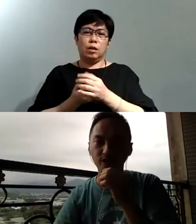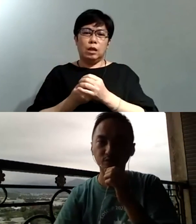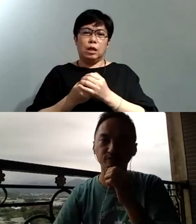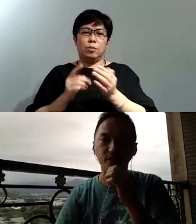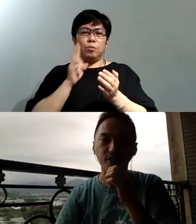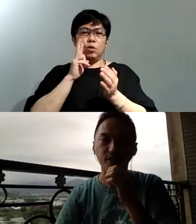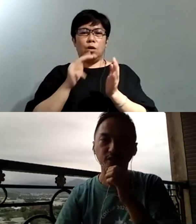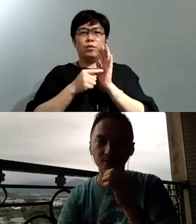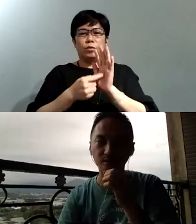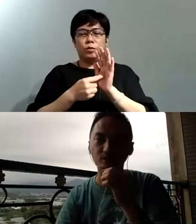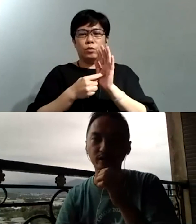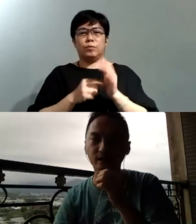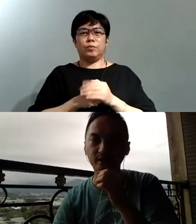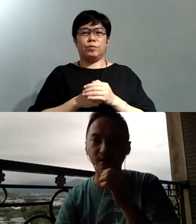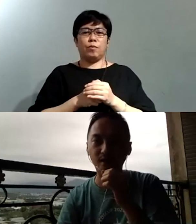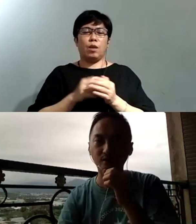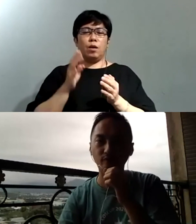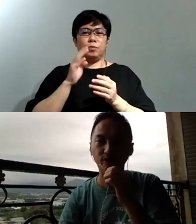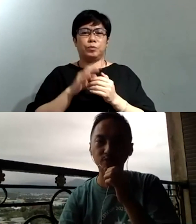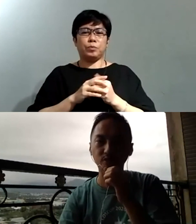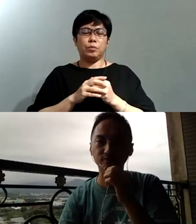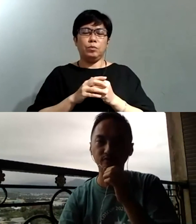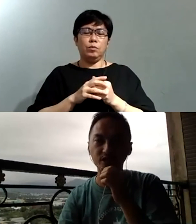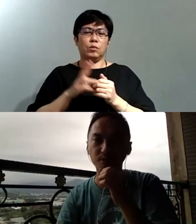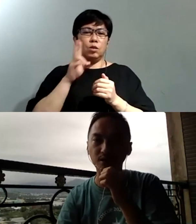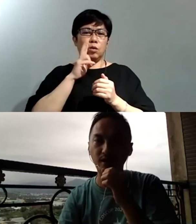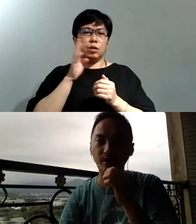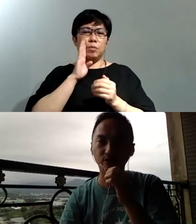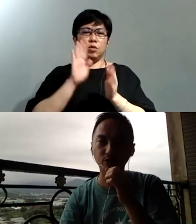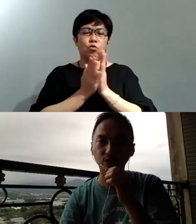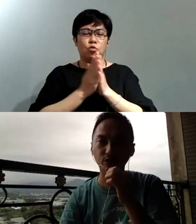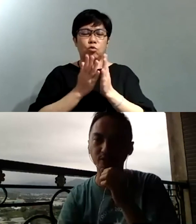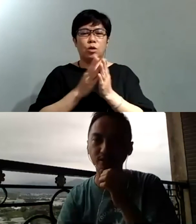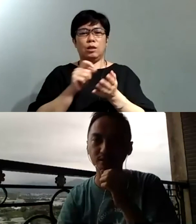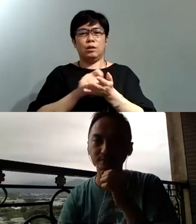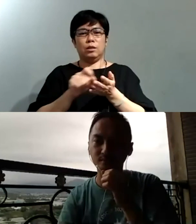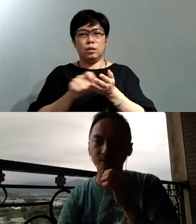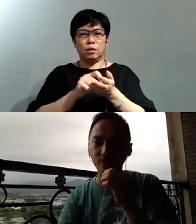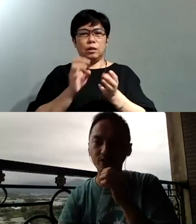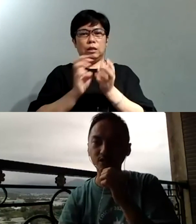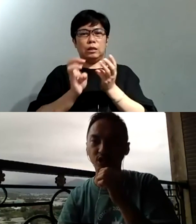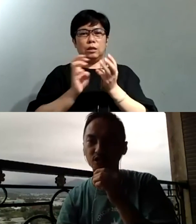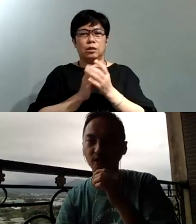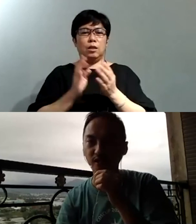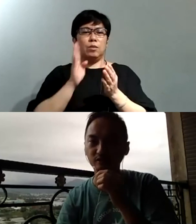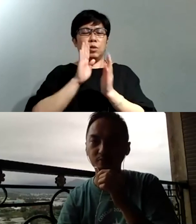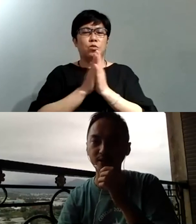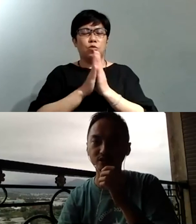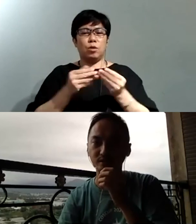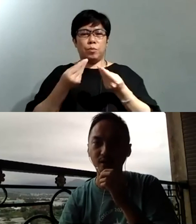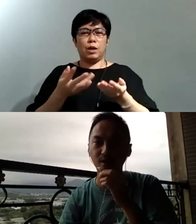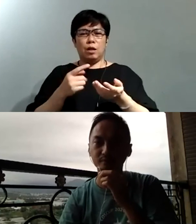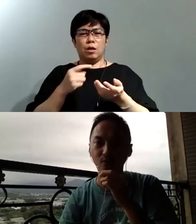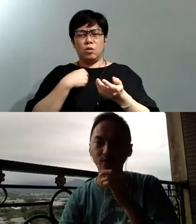like Facebook feed looks like that. What Facebook feeds me, I have to accept that. If we can change that kind of